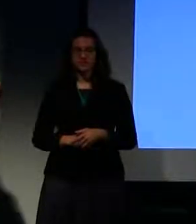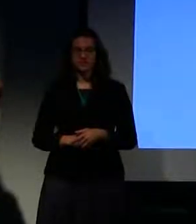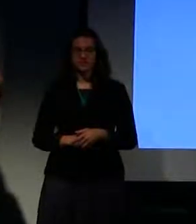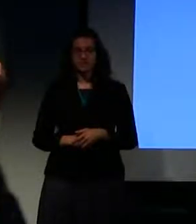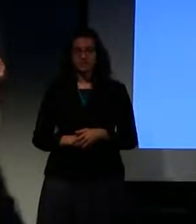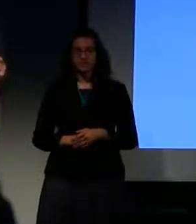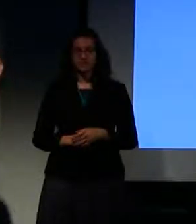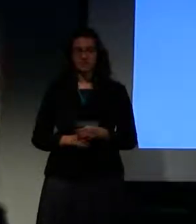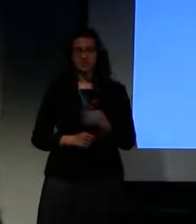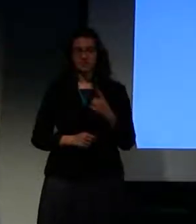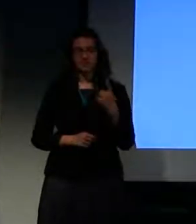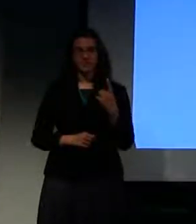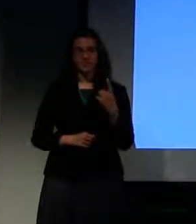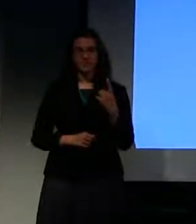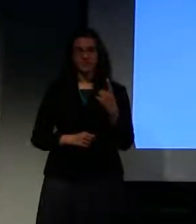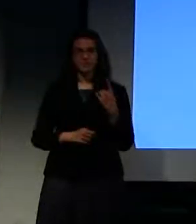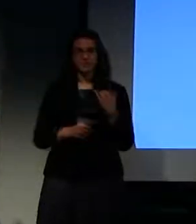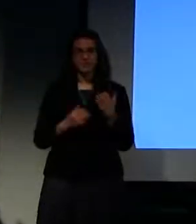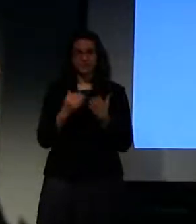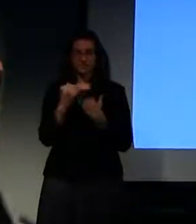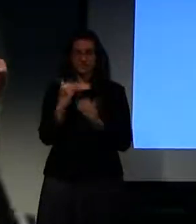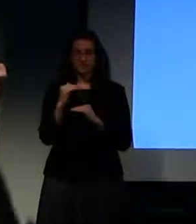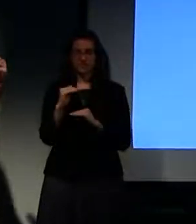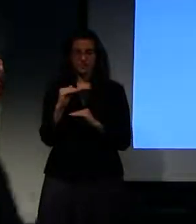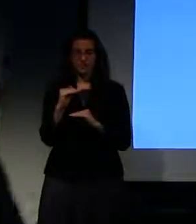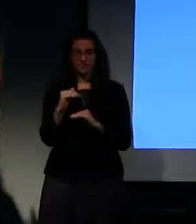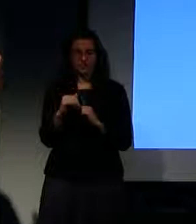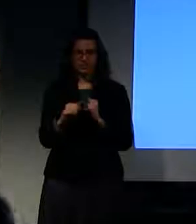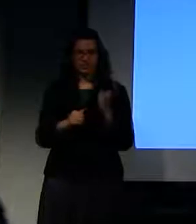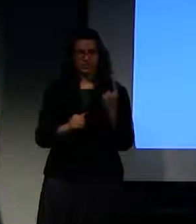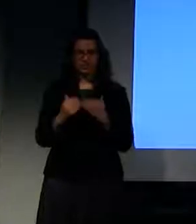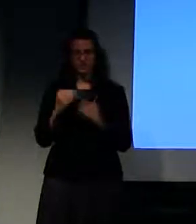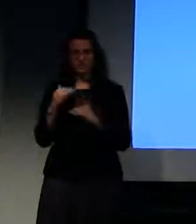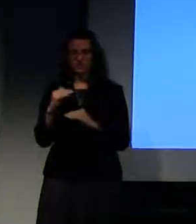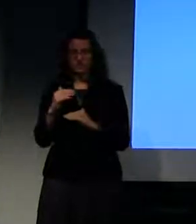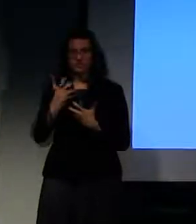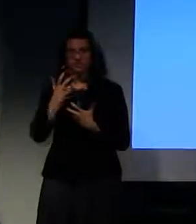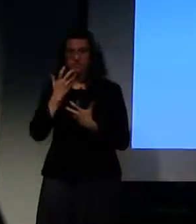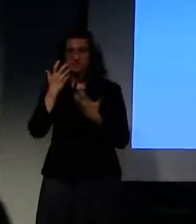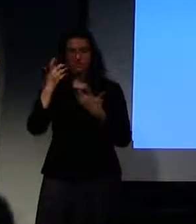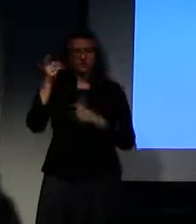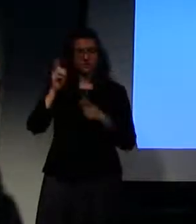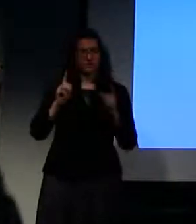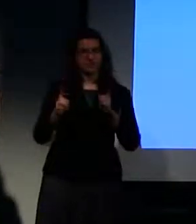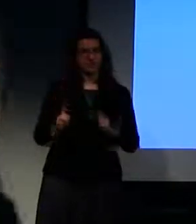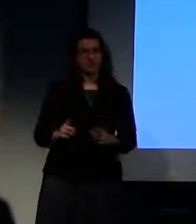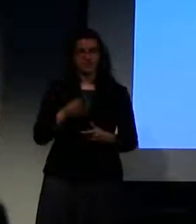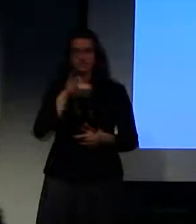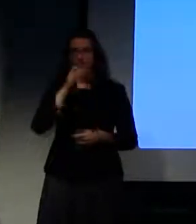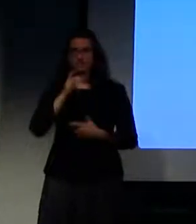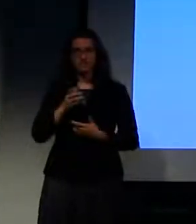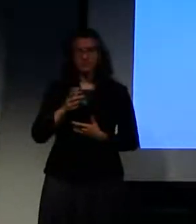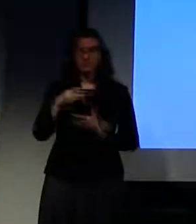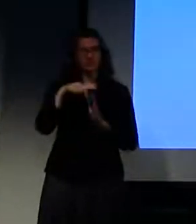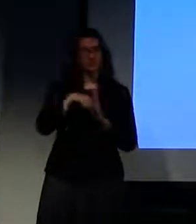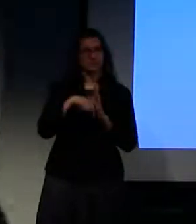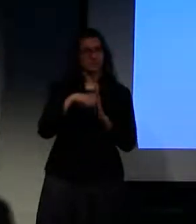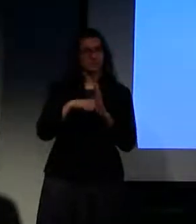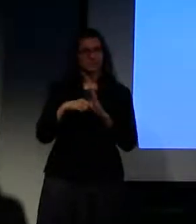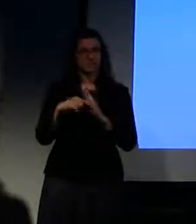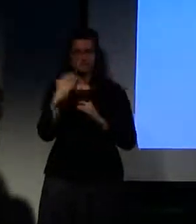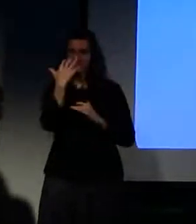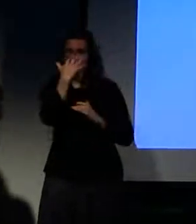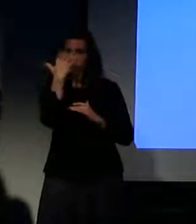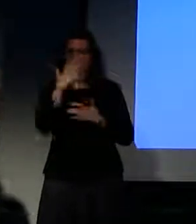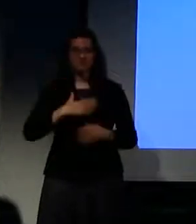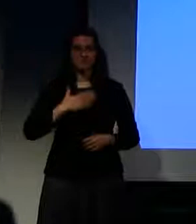confined, one confined, shouts, lightnings, drink, mystic, deeper, deeper, madness, joy.